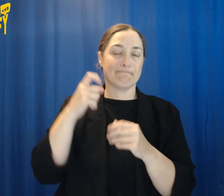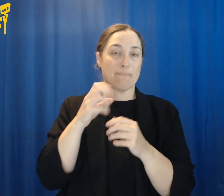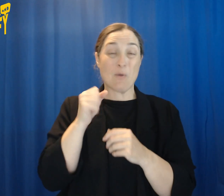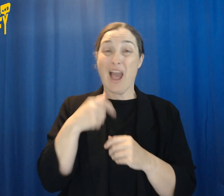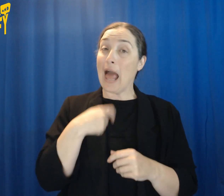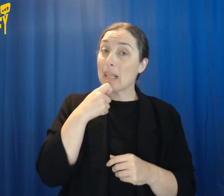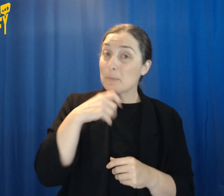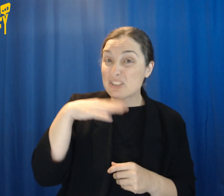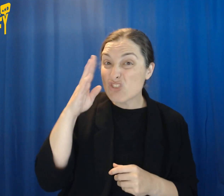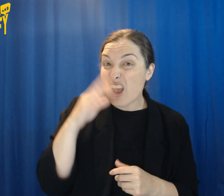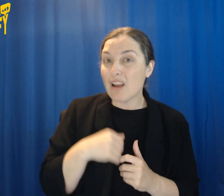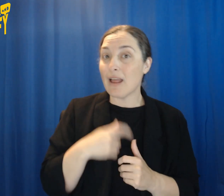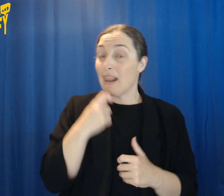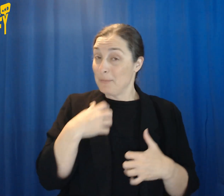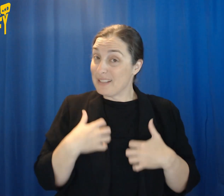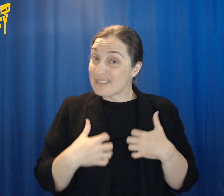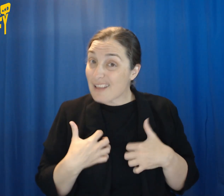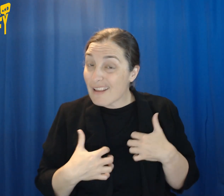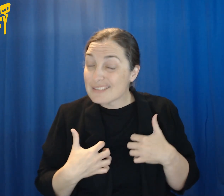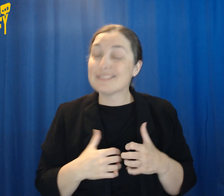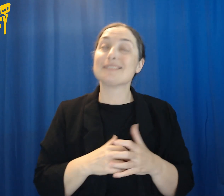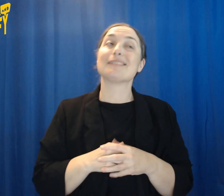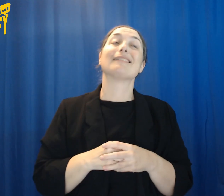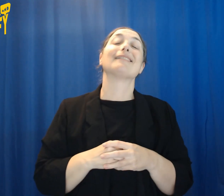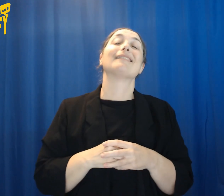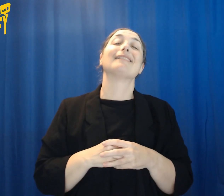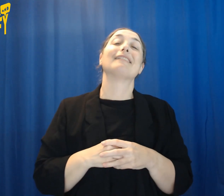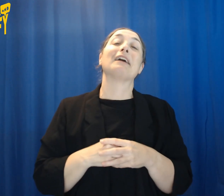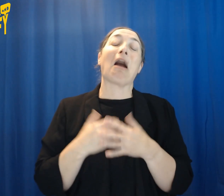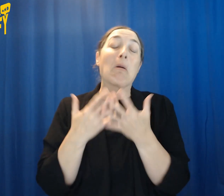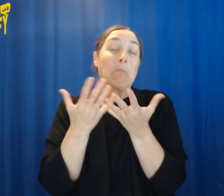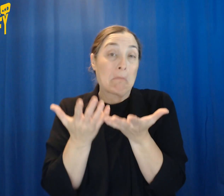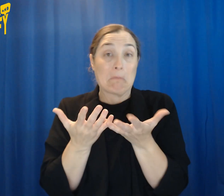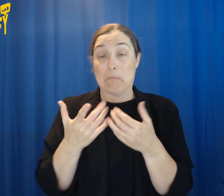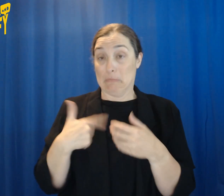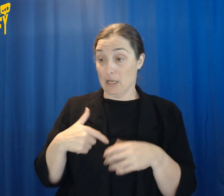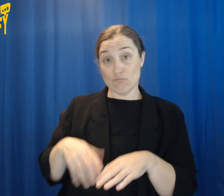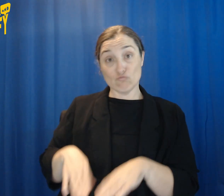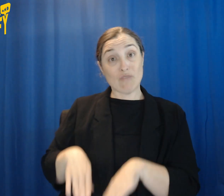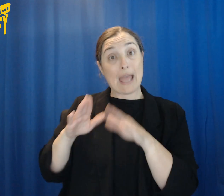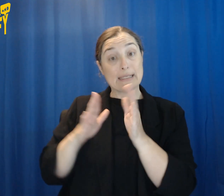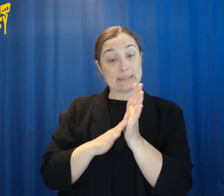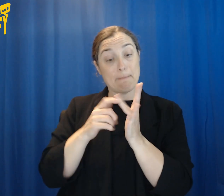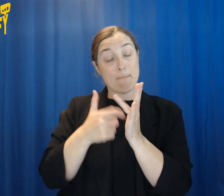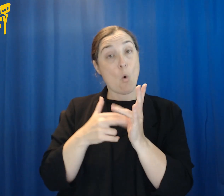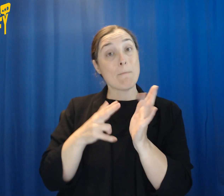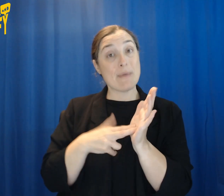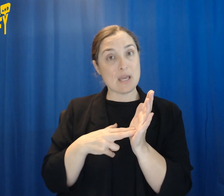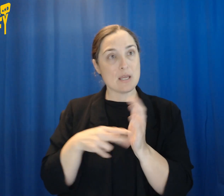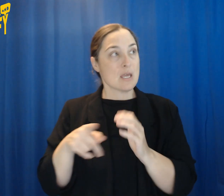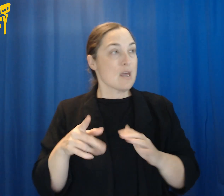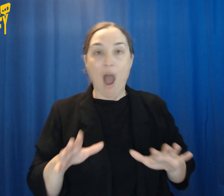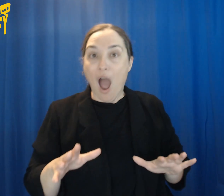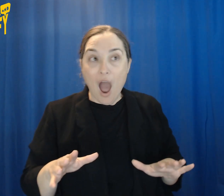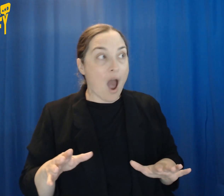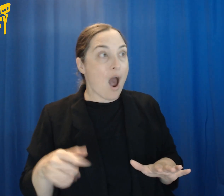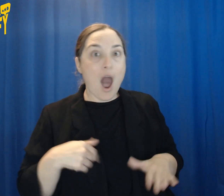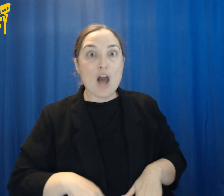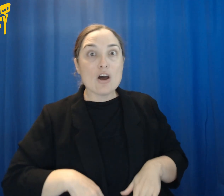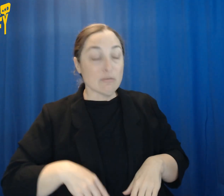excited, and I was talking to him about it. And I told him I was raised a Mormon, and then he got all excited because he'd been raised Jehovah's Witness.